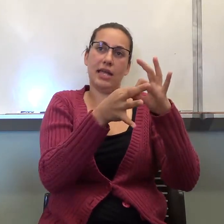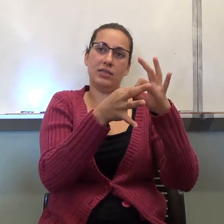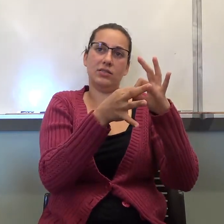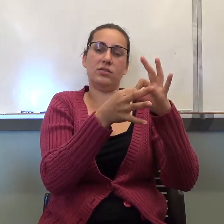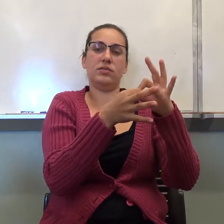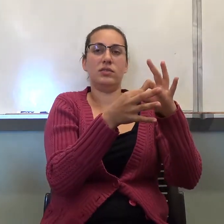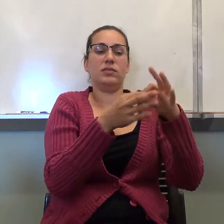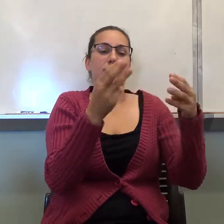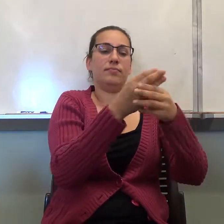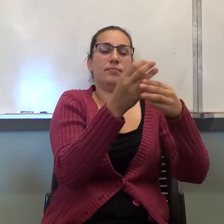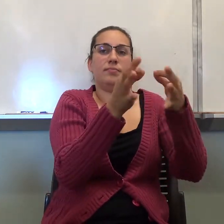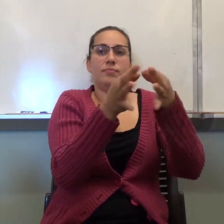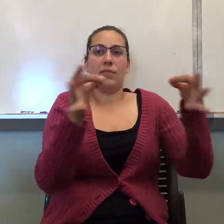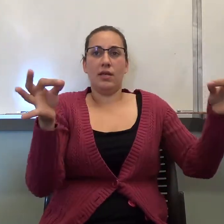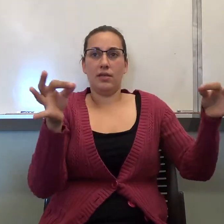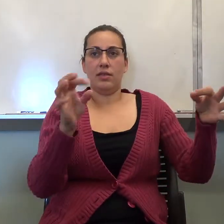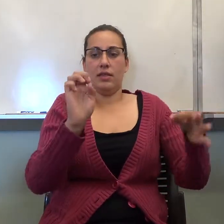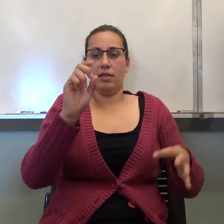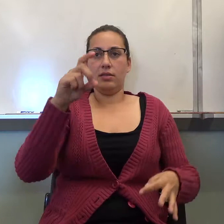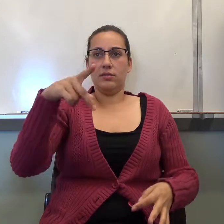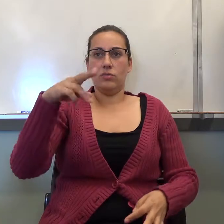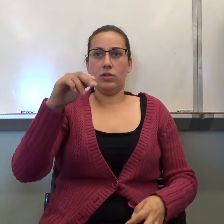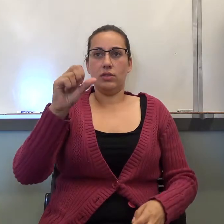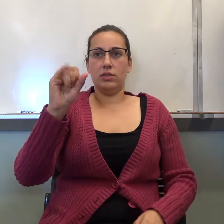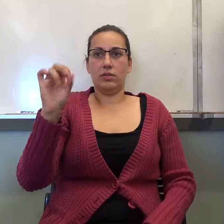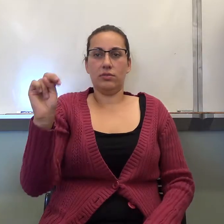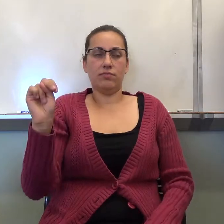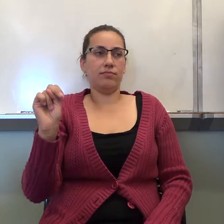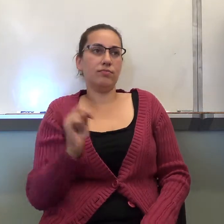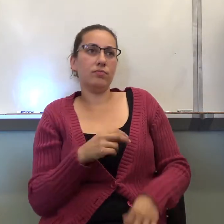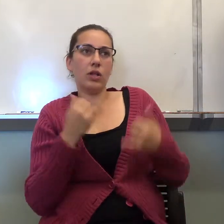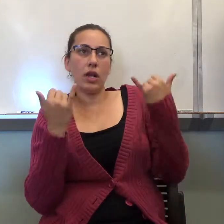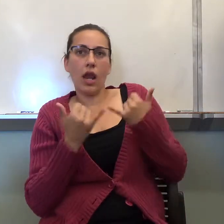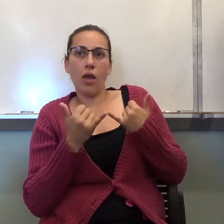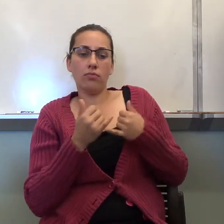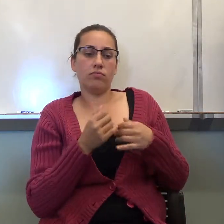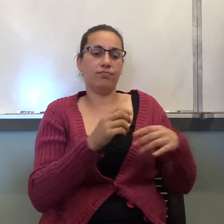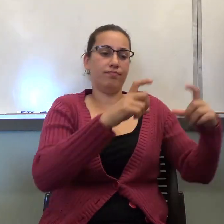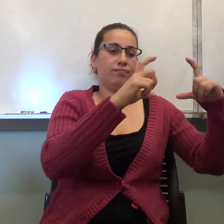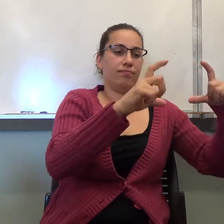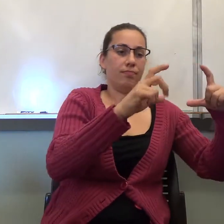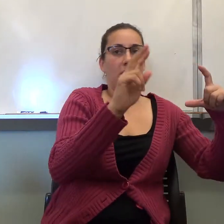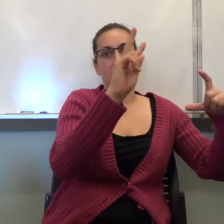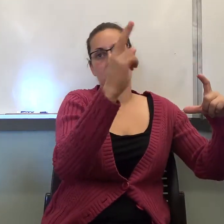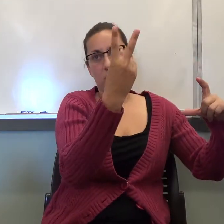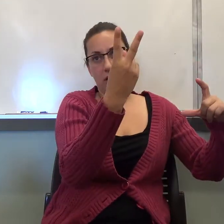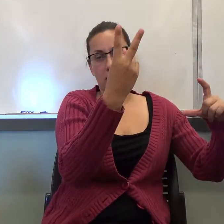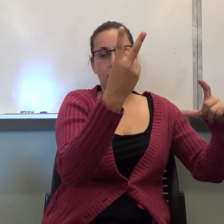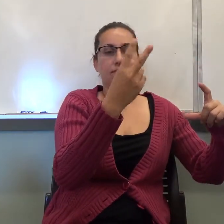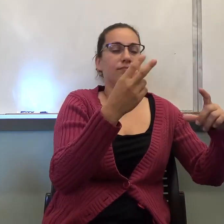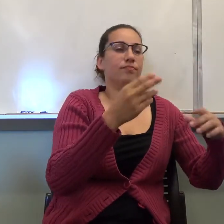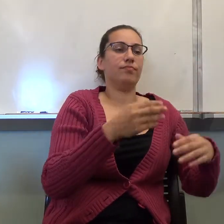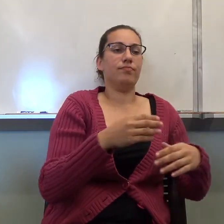So at this point, we have to say, okay, I have to do the exponent next, which means I have to take the opposite